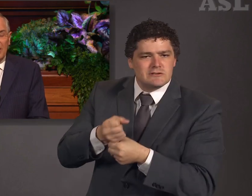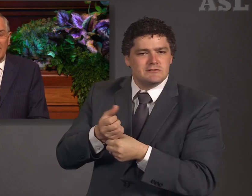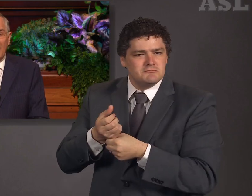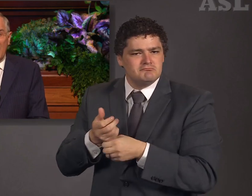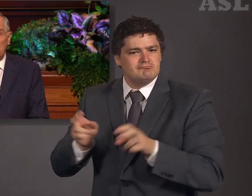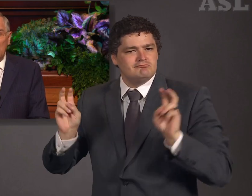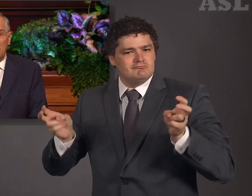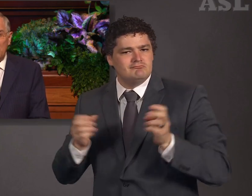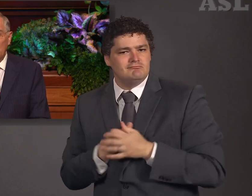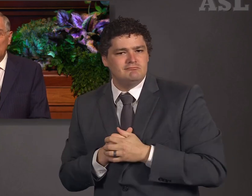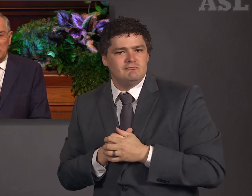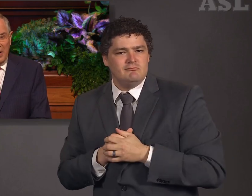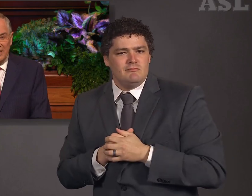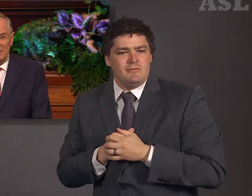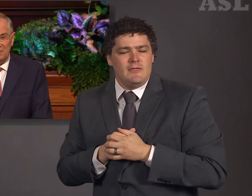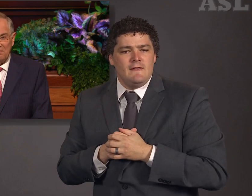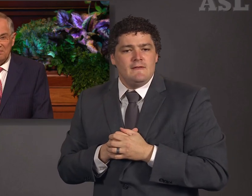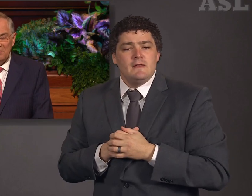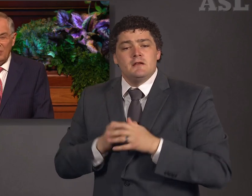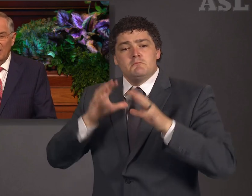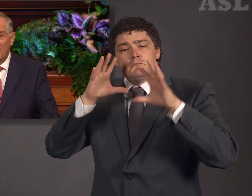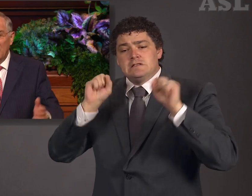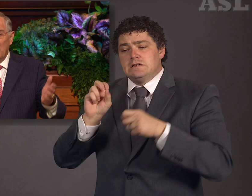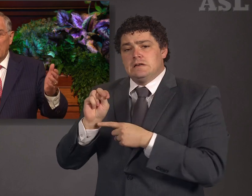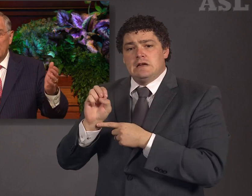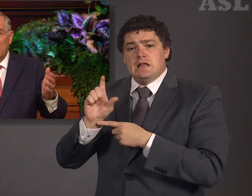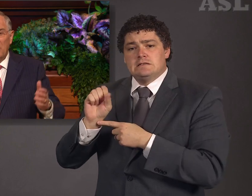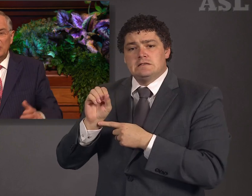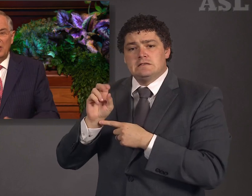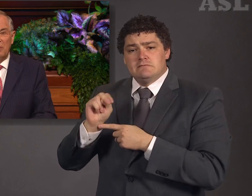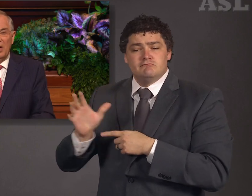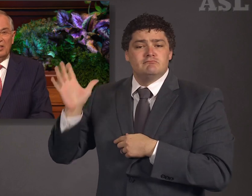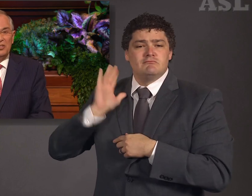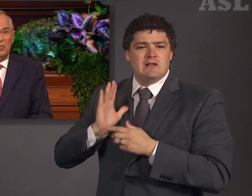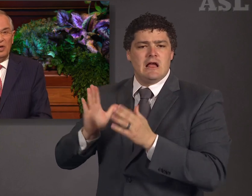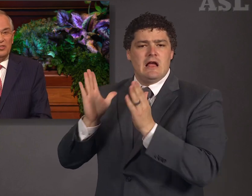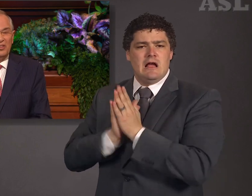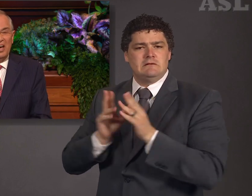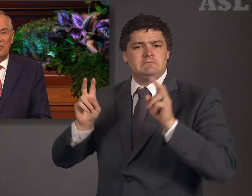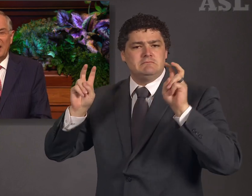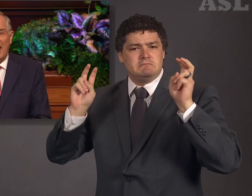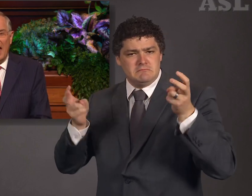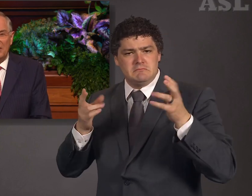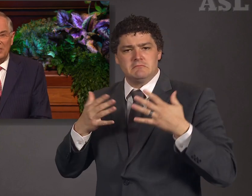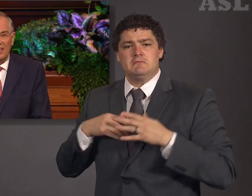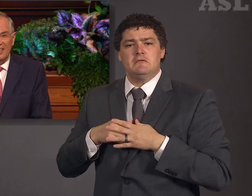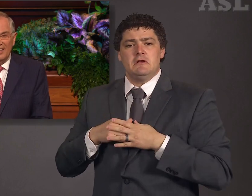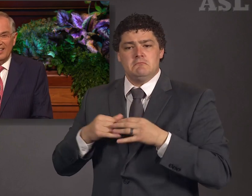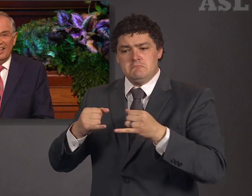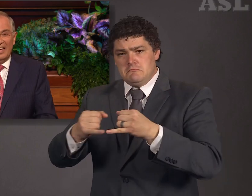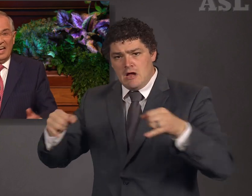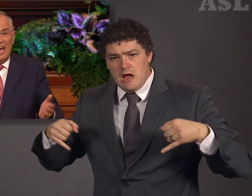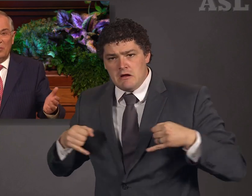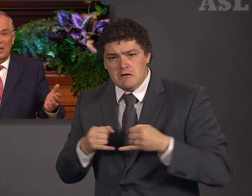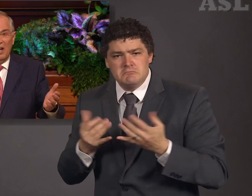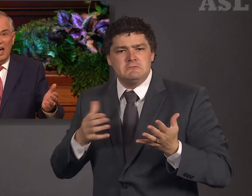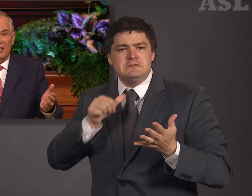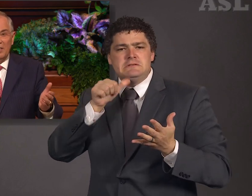trust and mutual respect. President Russell M. Nelson once thoughtfully asked,